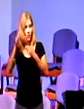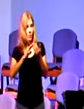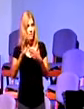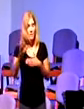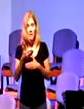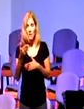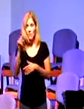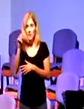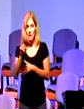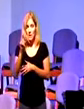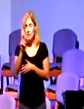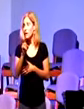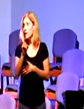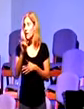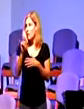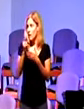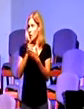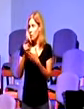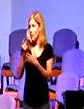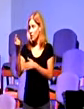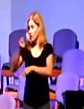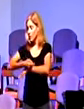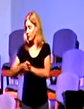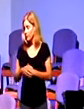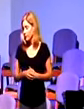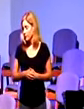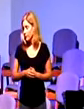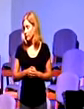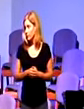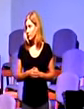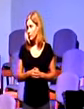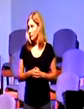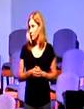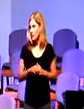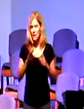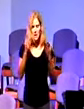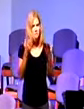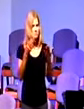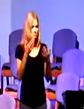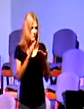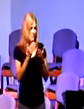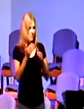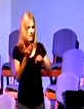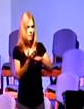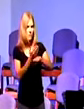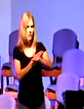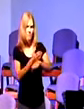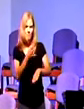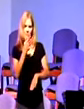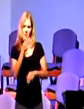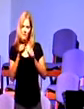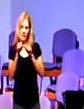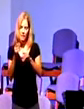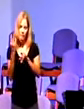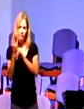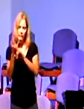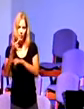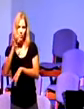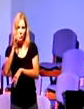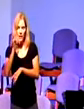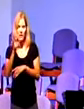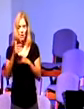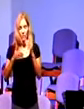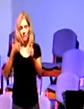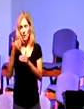else that we needed that week or that day. And even though things were looking up, my mom's drinking never stopped. In fact, over